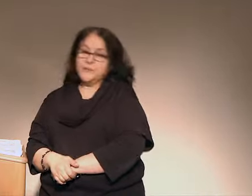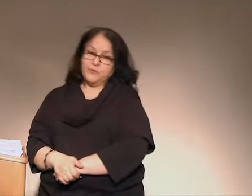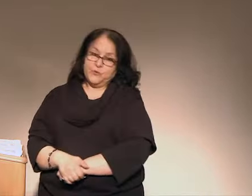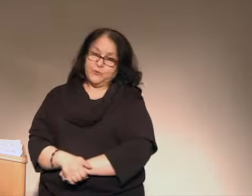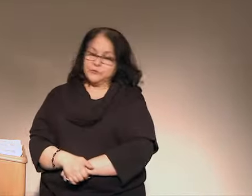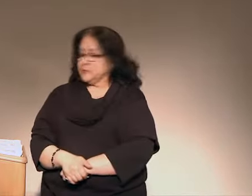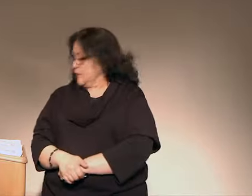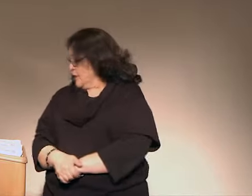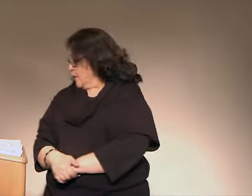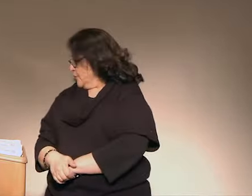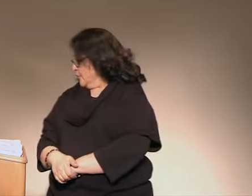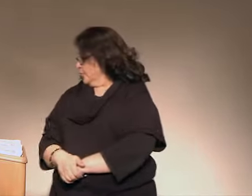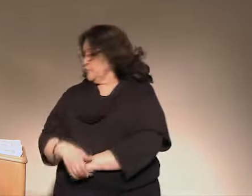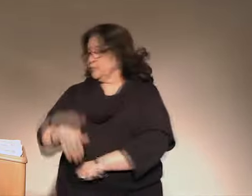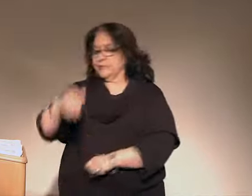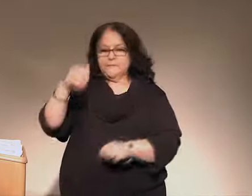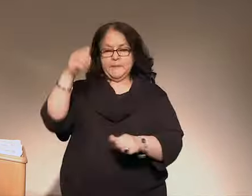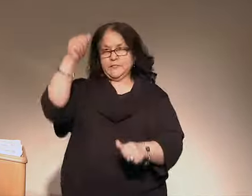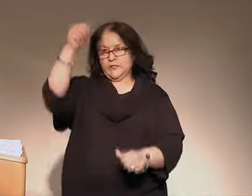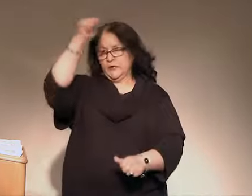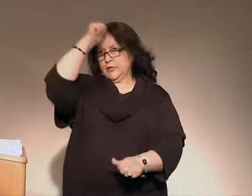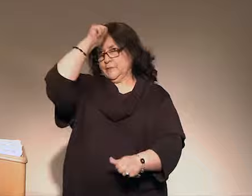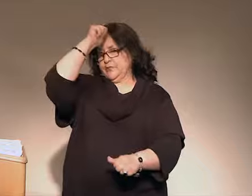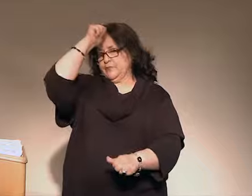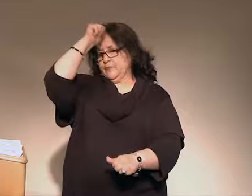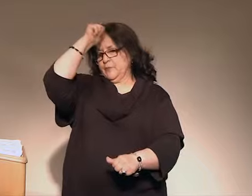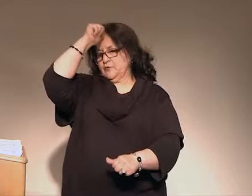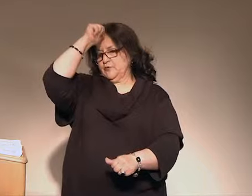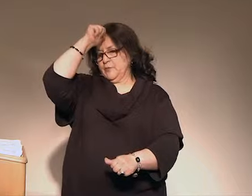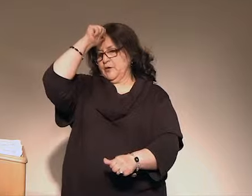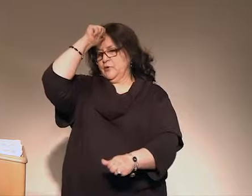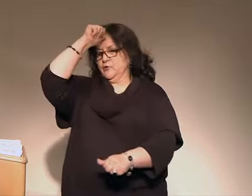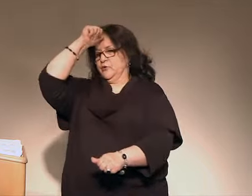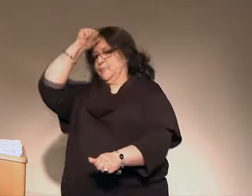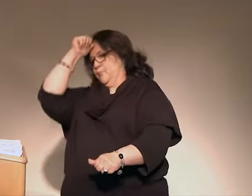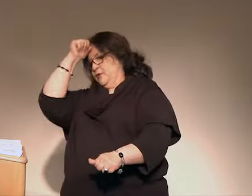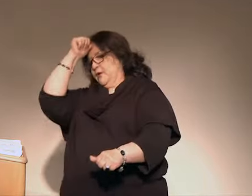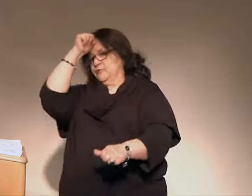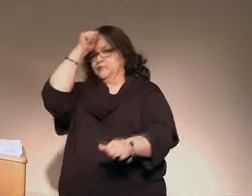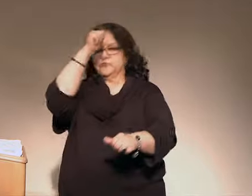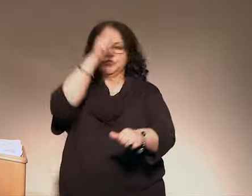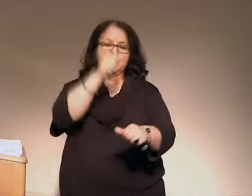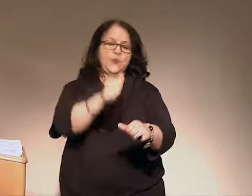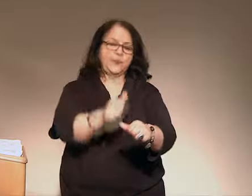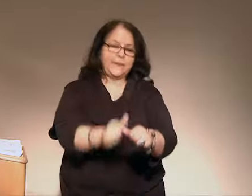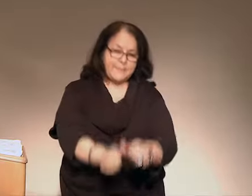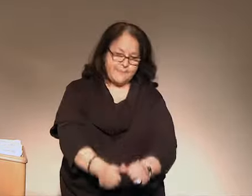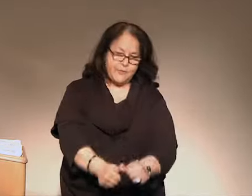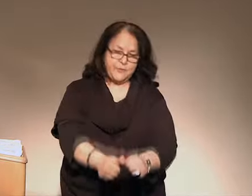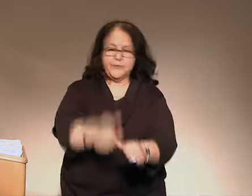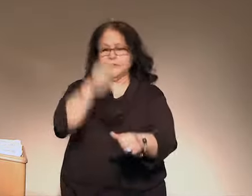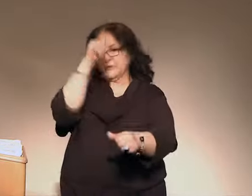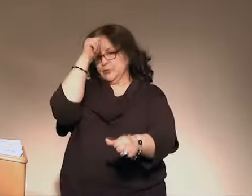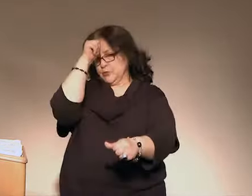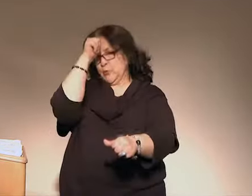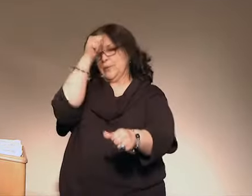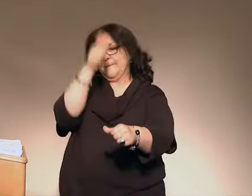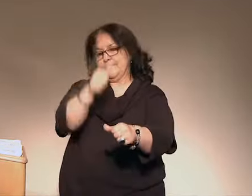memory words. The first one, it's like you're going to get a piece of information from here and you're going to pull it out. So this is remember.